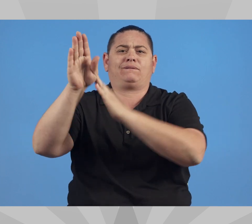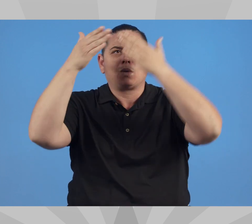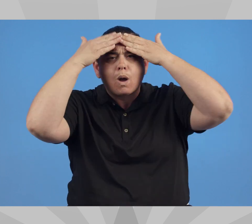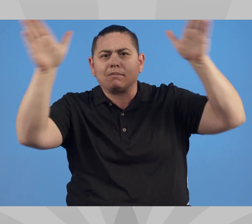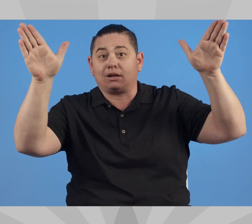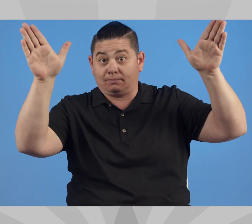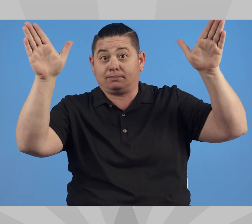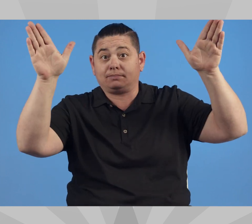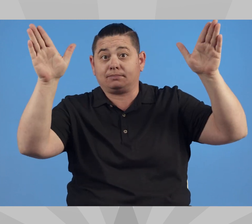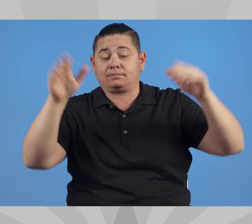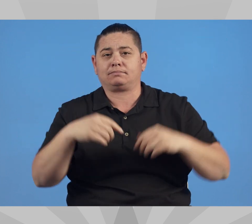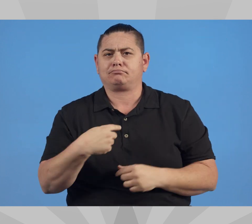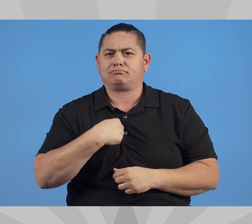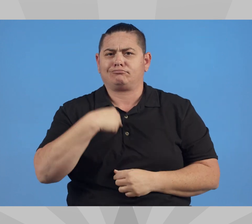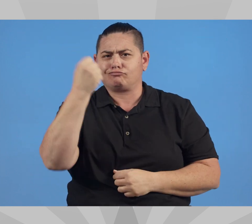state.